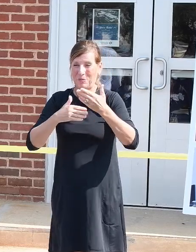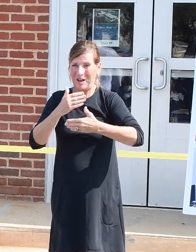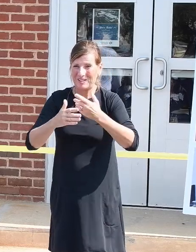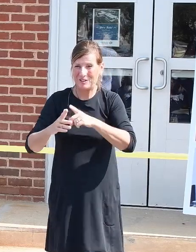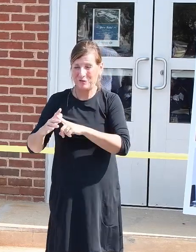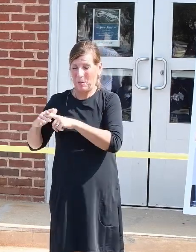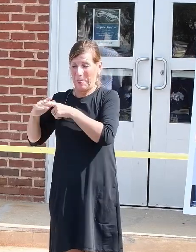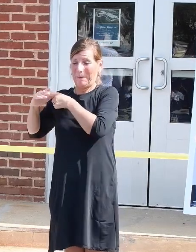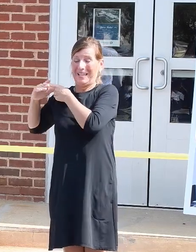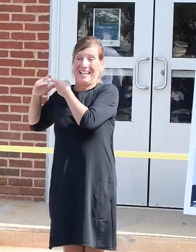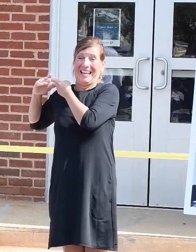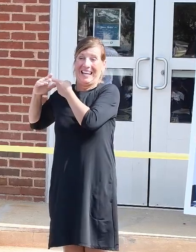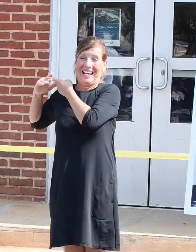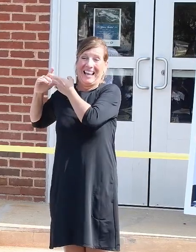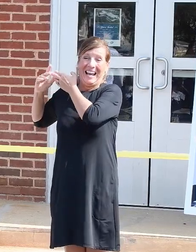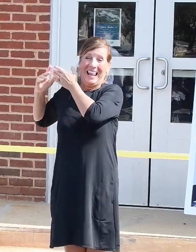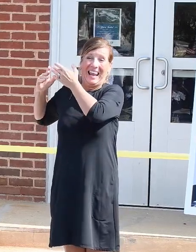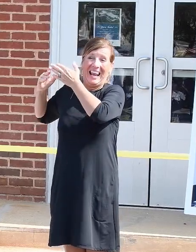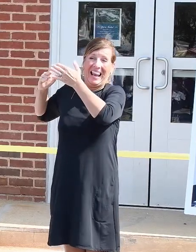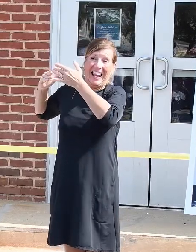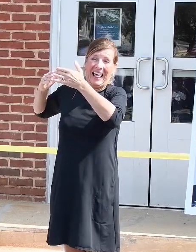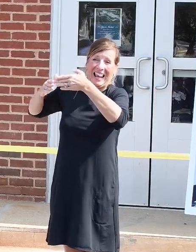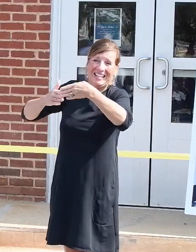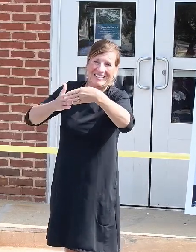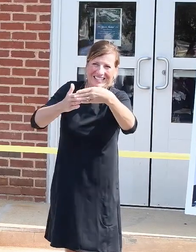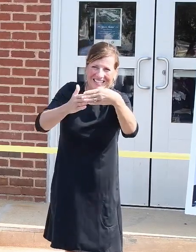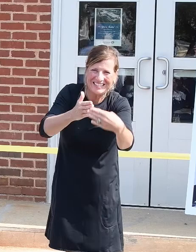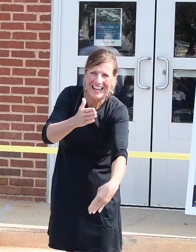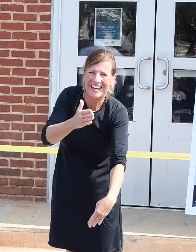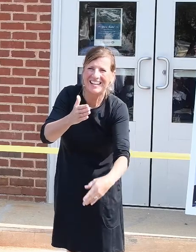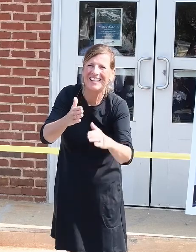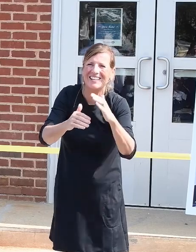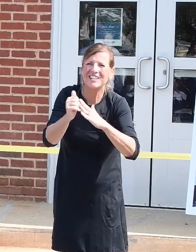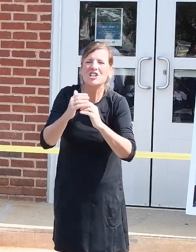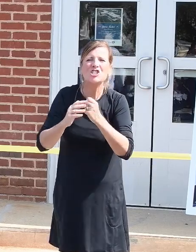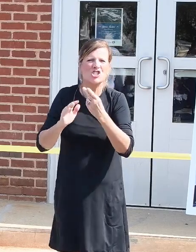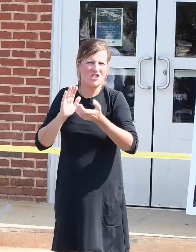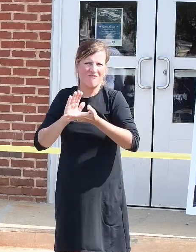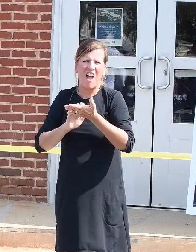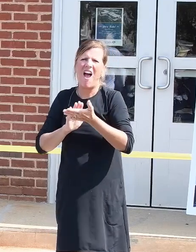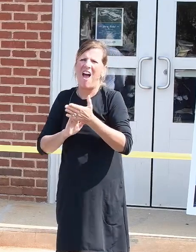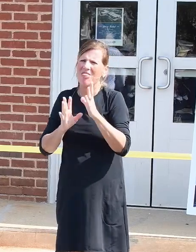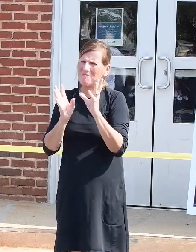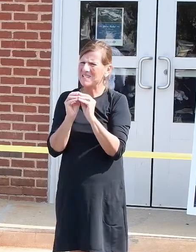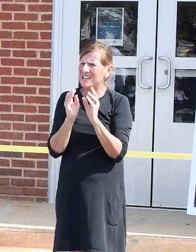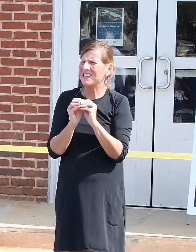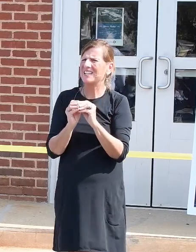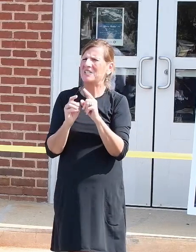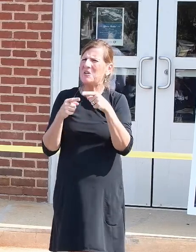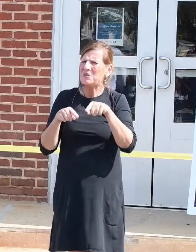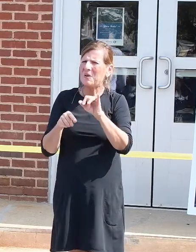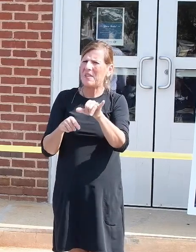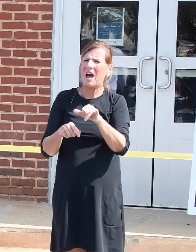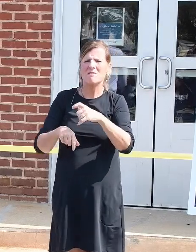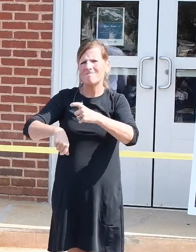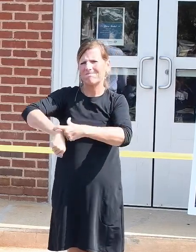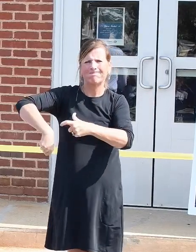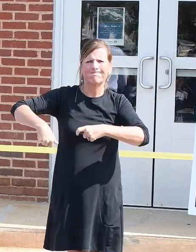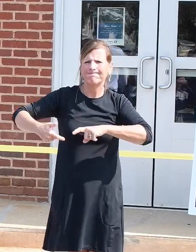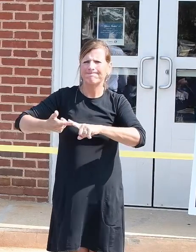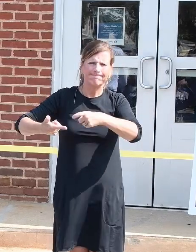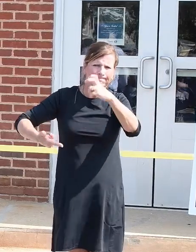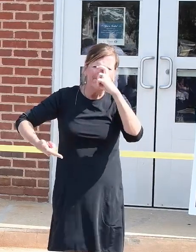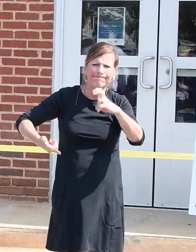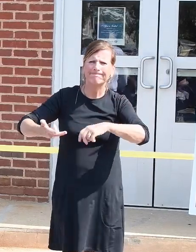to the end of construction. She ran all of our meetings during that council member meetings. She was very on time, very